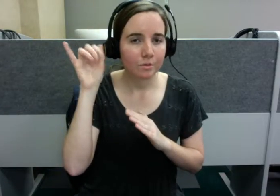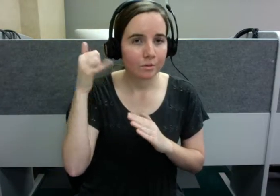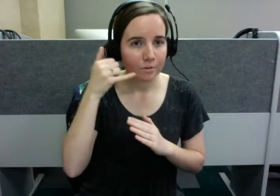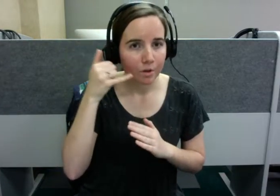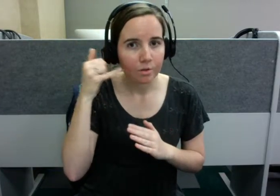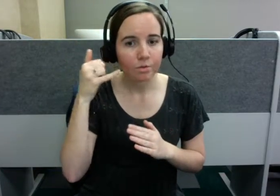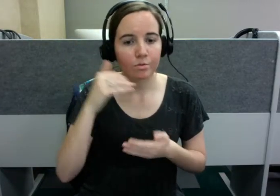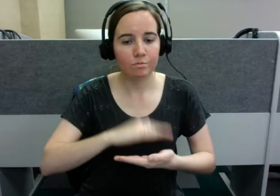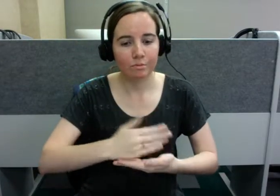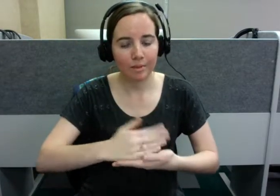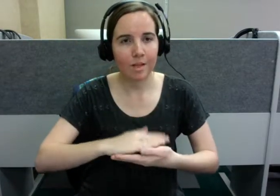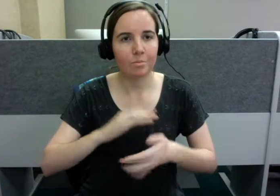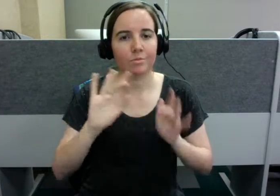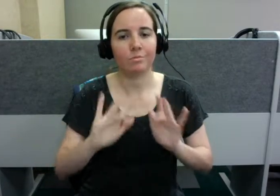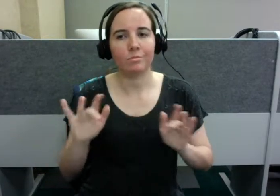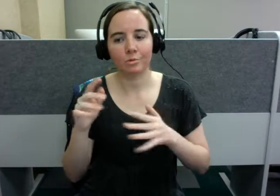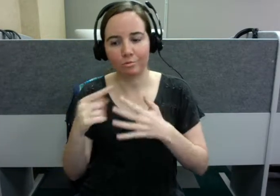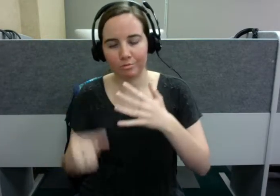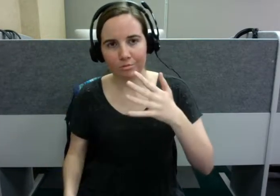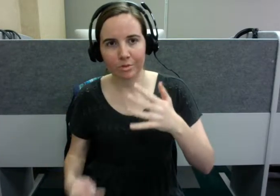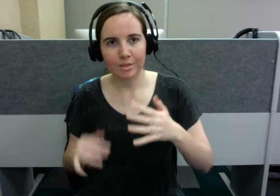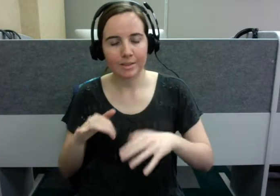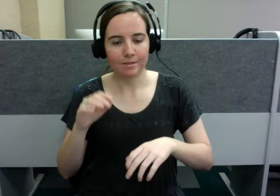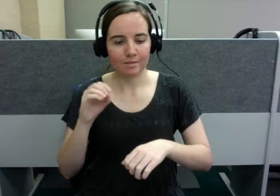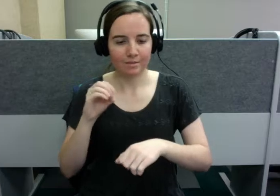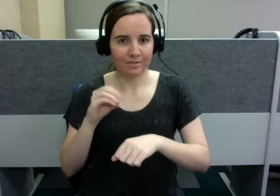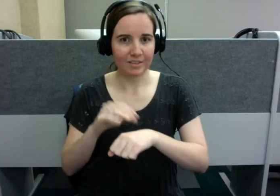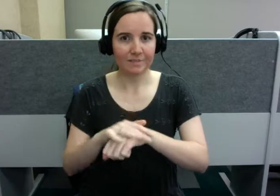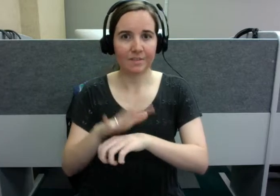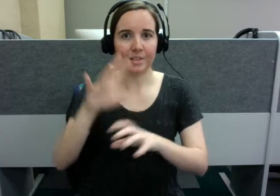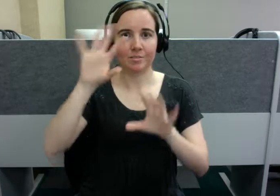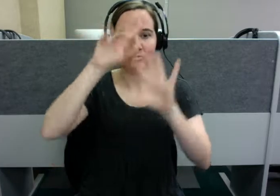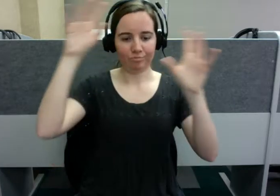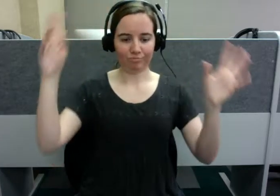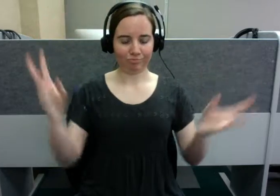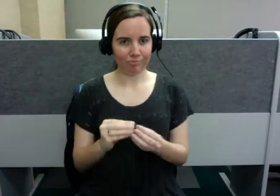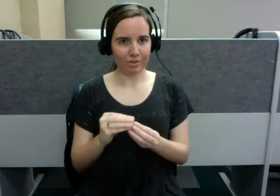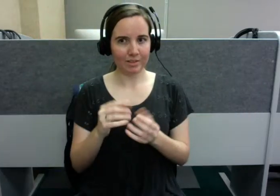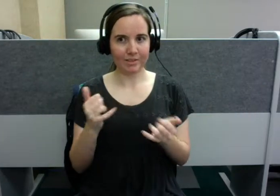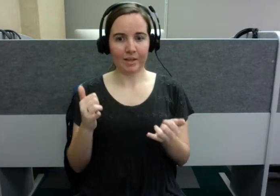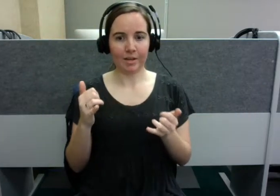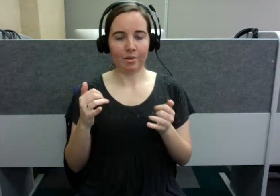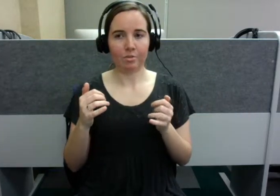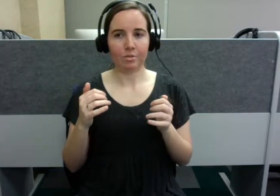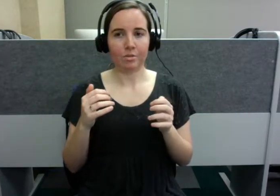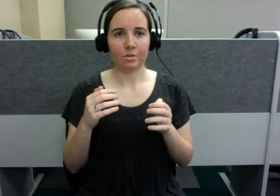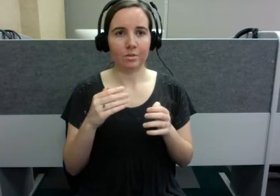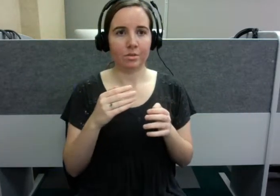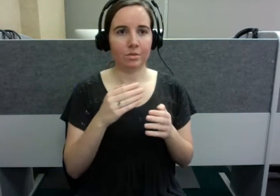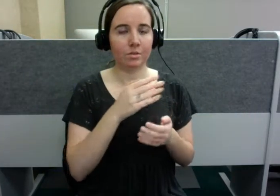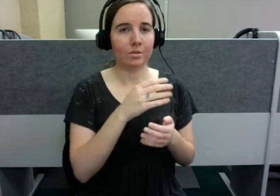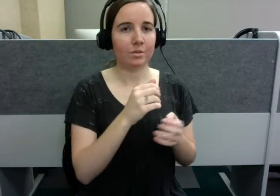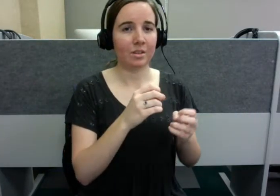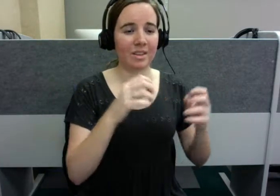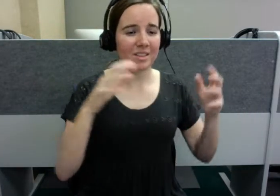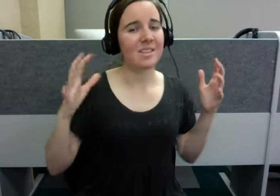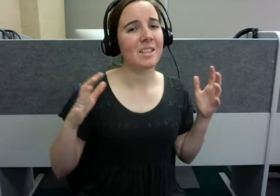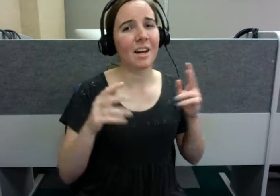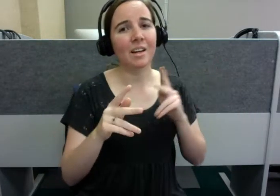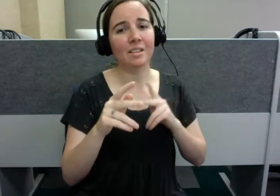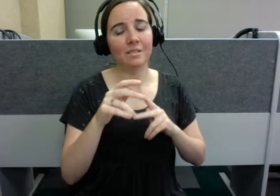effect of all of that has been this marginalization of lots and lots of jobs. And I